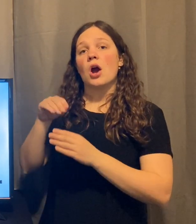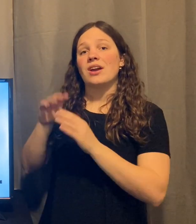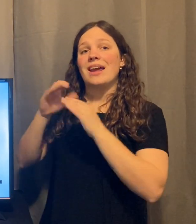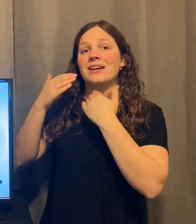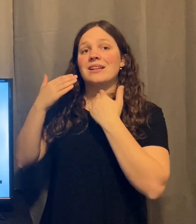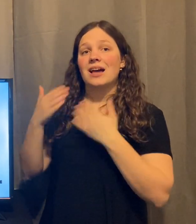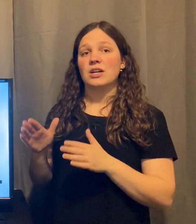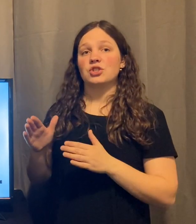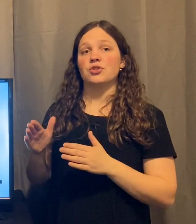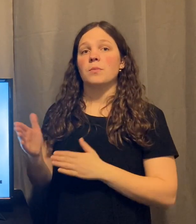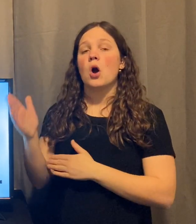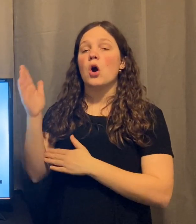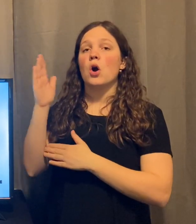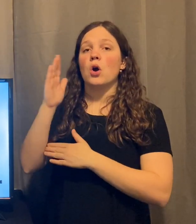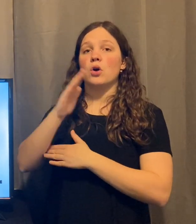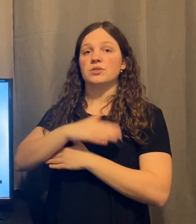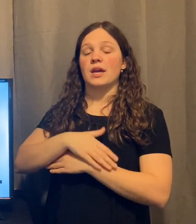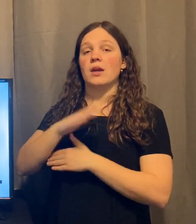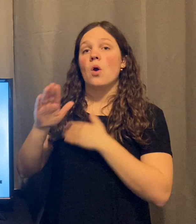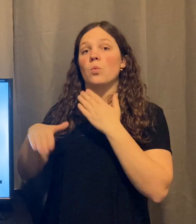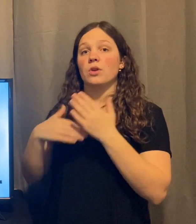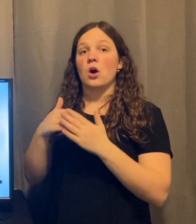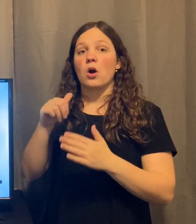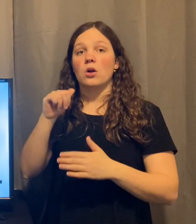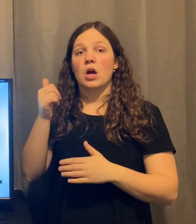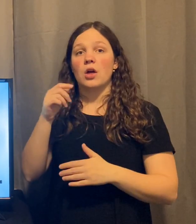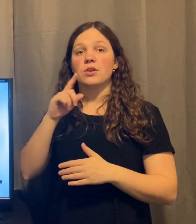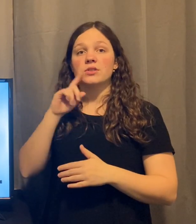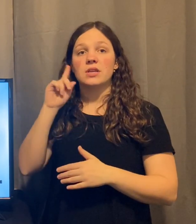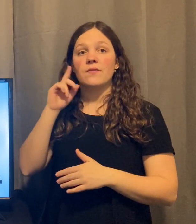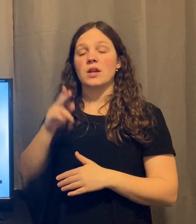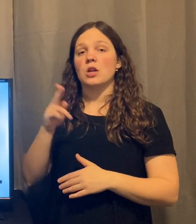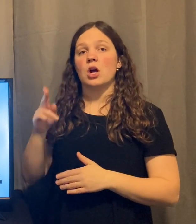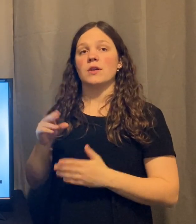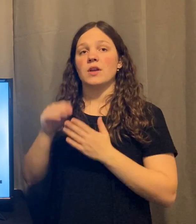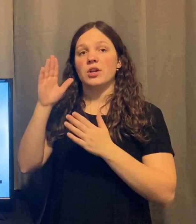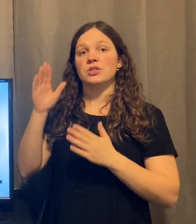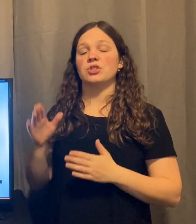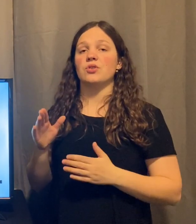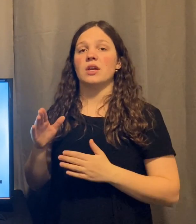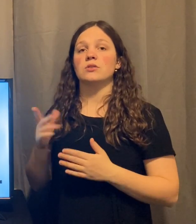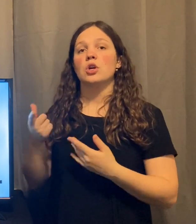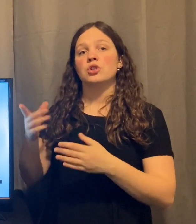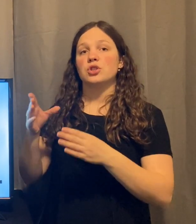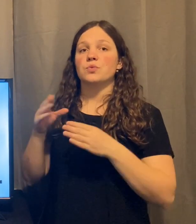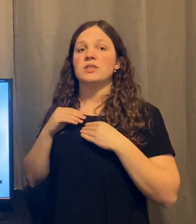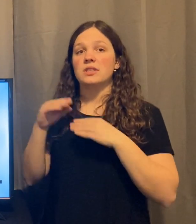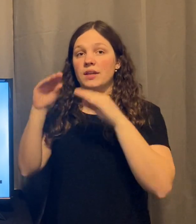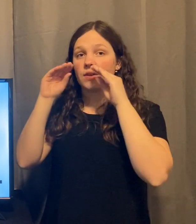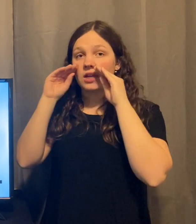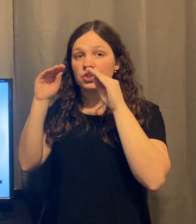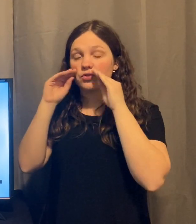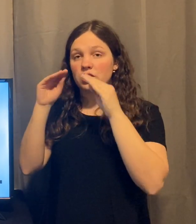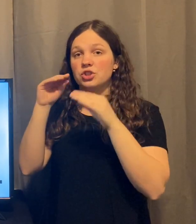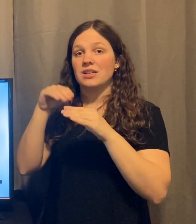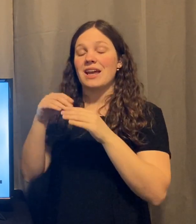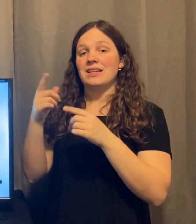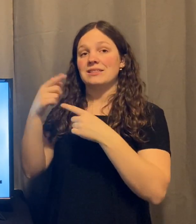in a classroom all day with all other deaf and hard of hearing students to receive instruction in